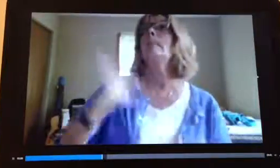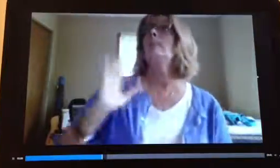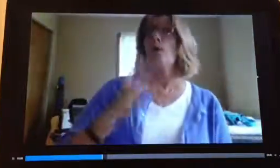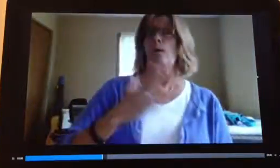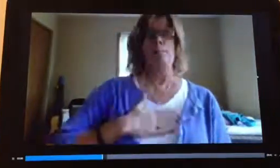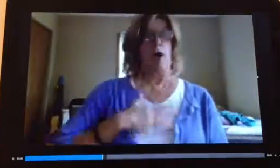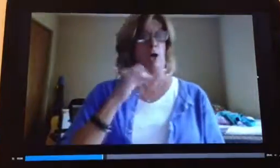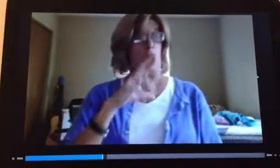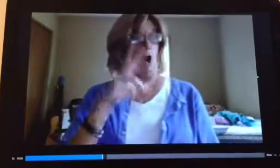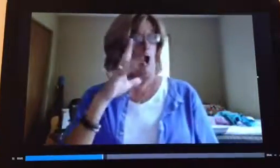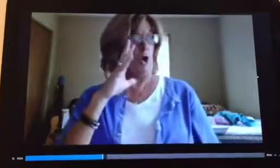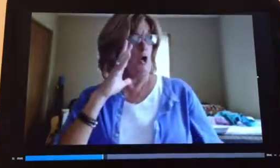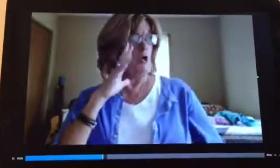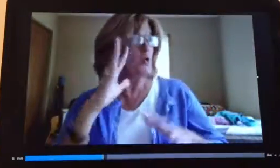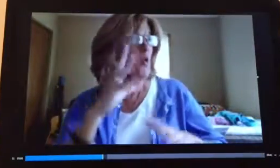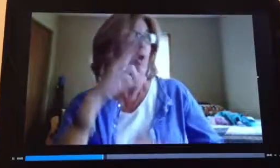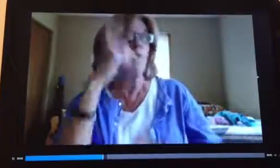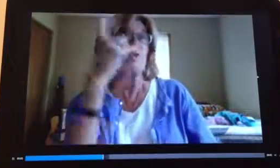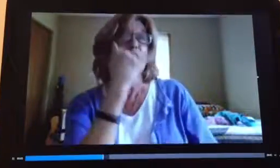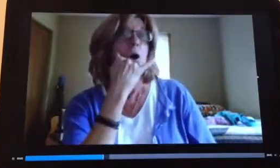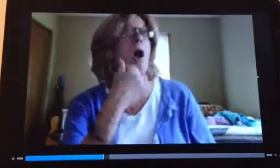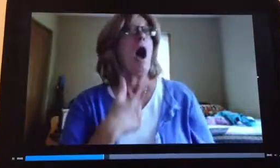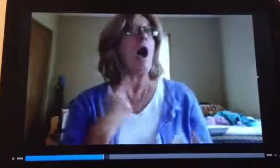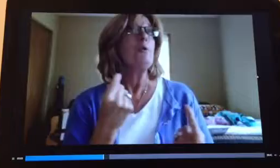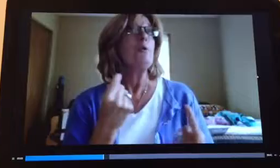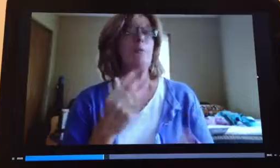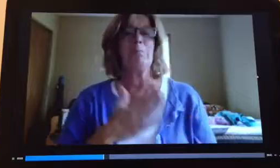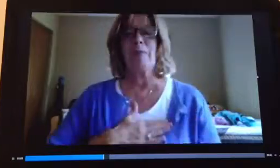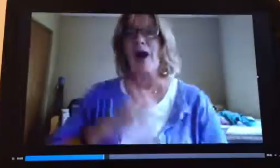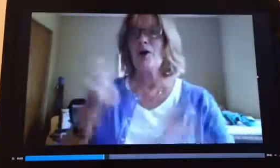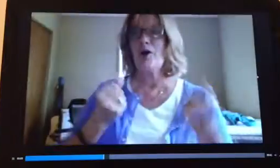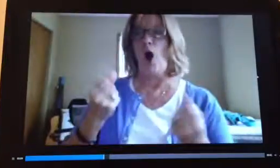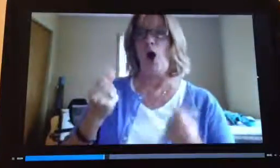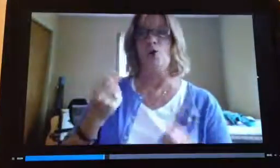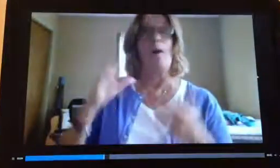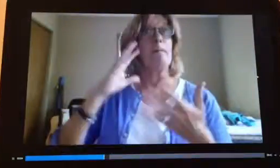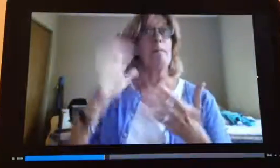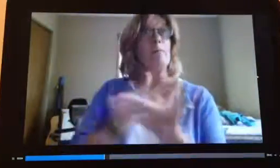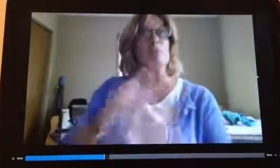turn the radio up and just ignore the noise. But it was getting worse and worse.